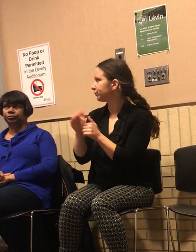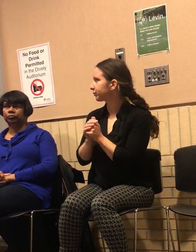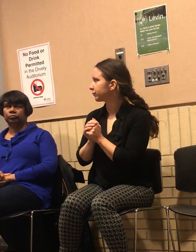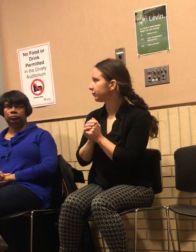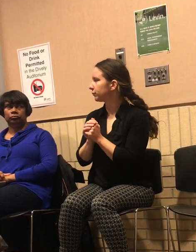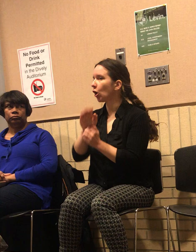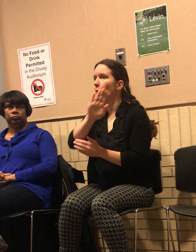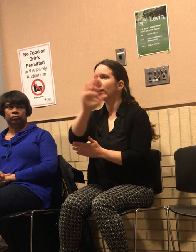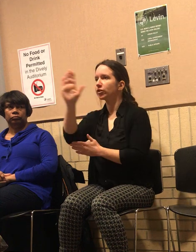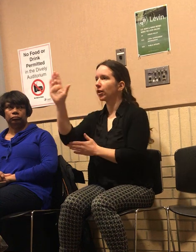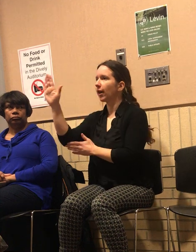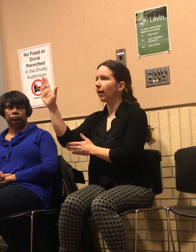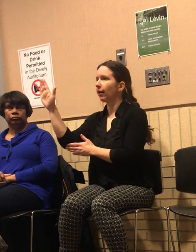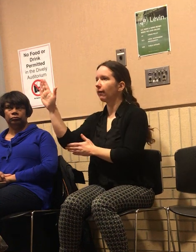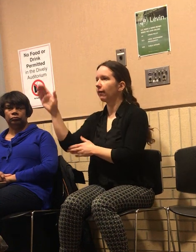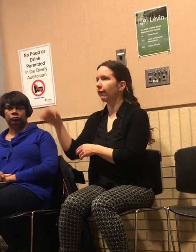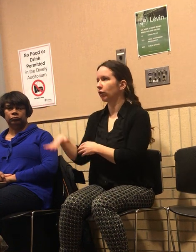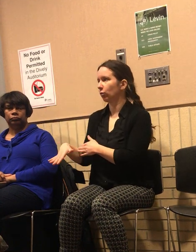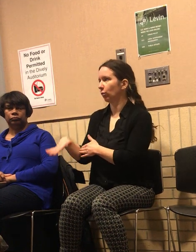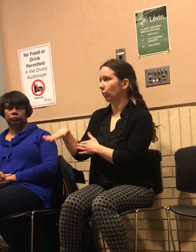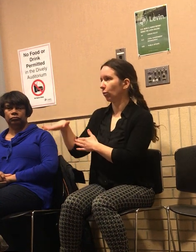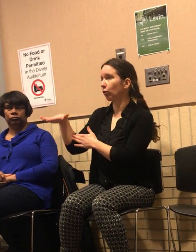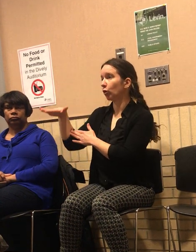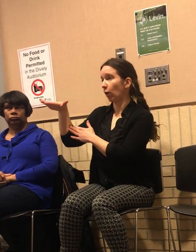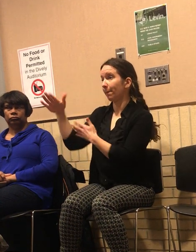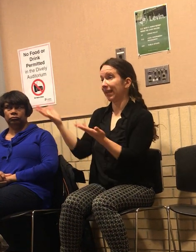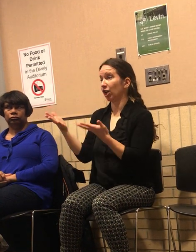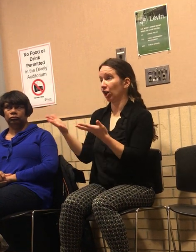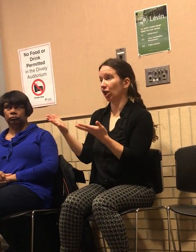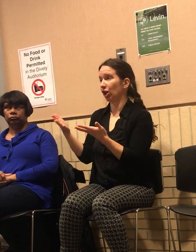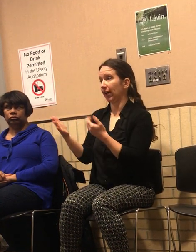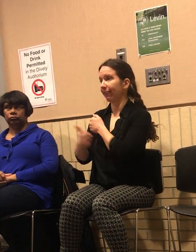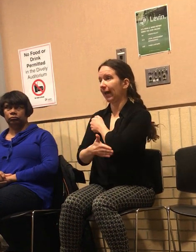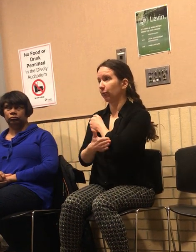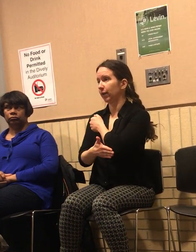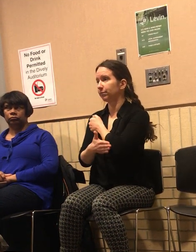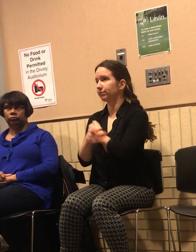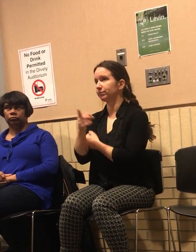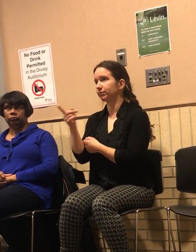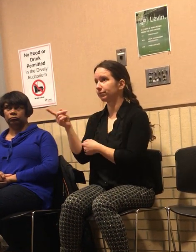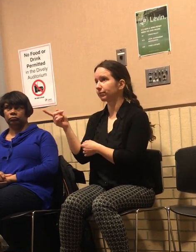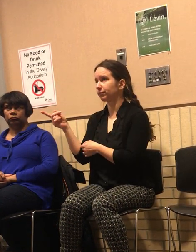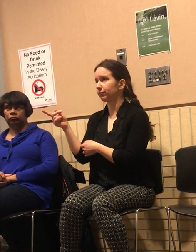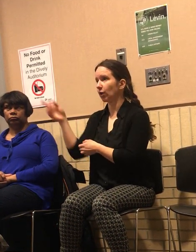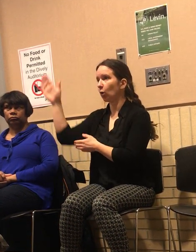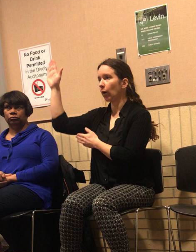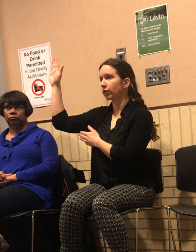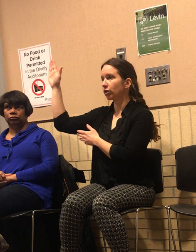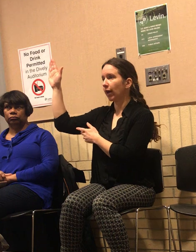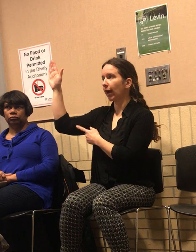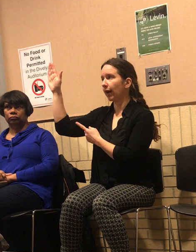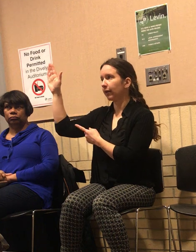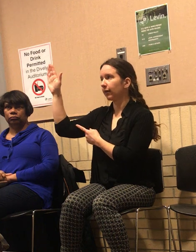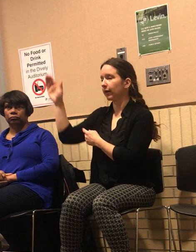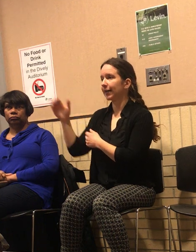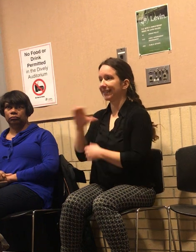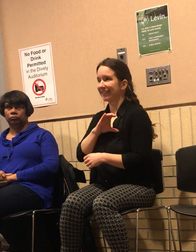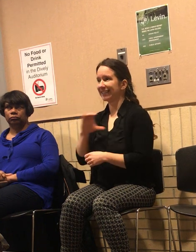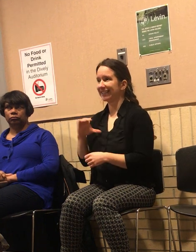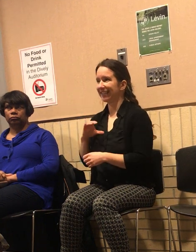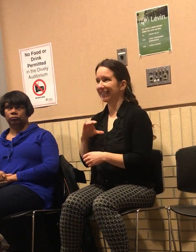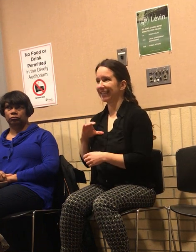raised in Cuyahoga County. Raise your hand if you were raised in the city of